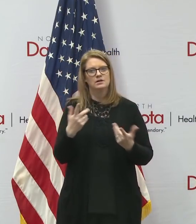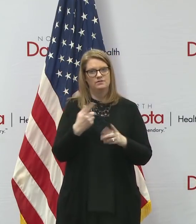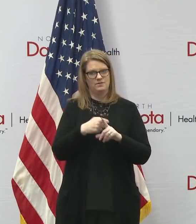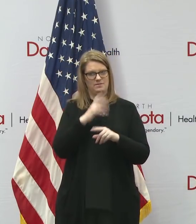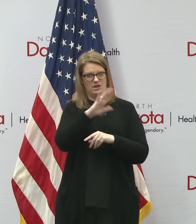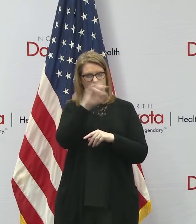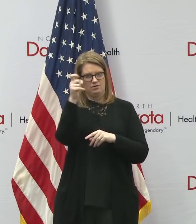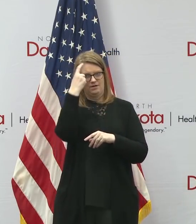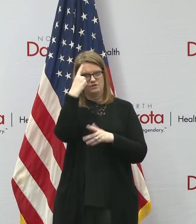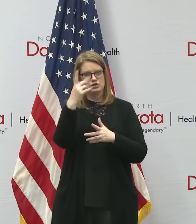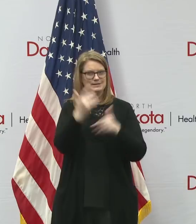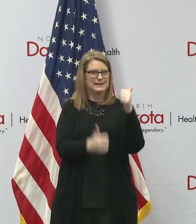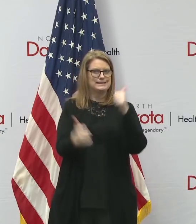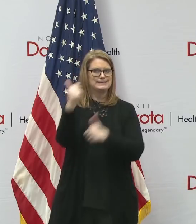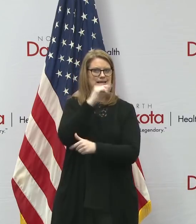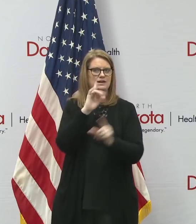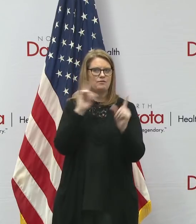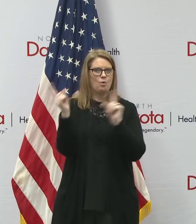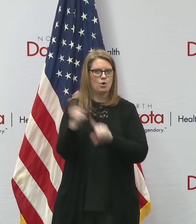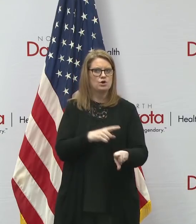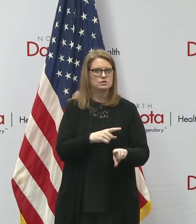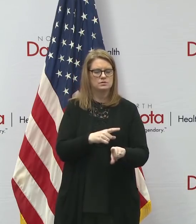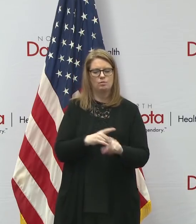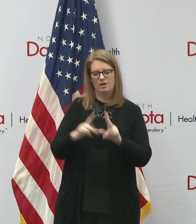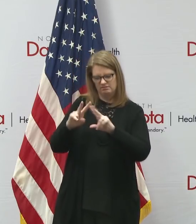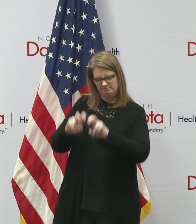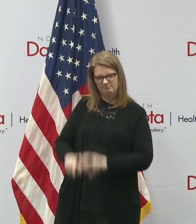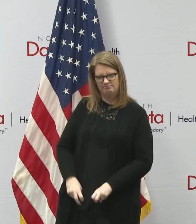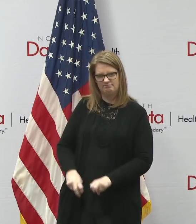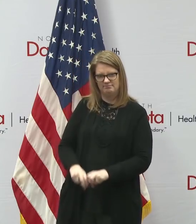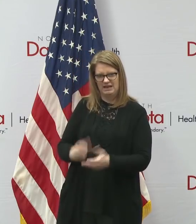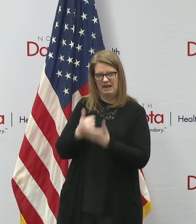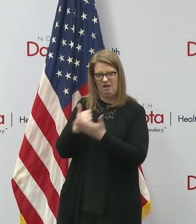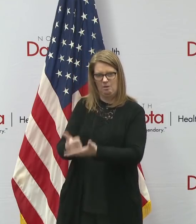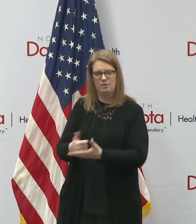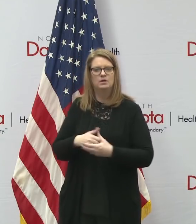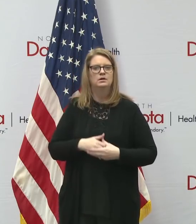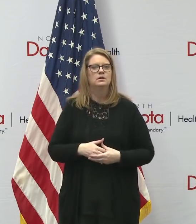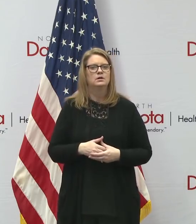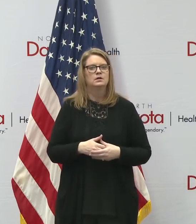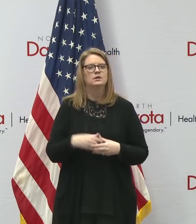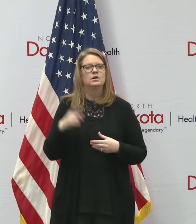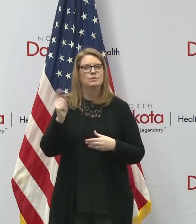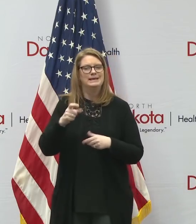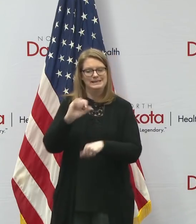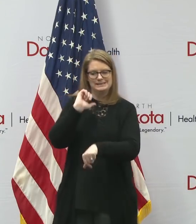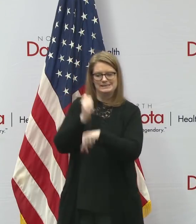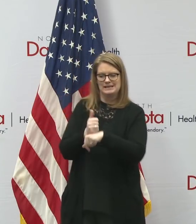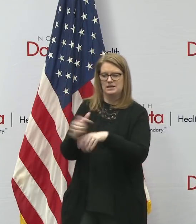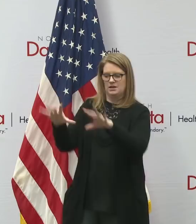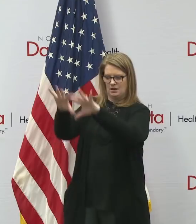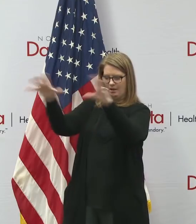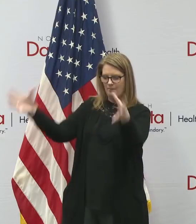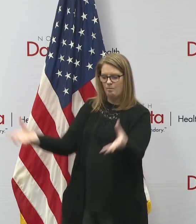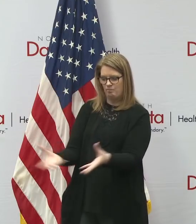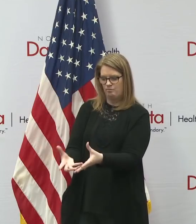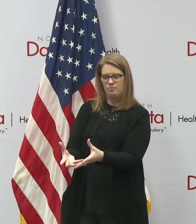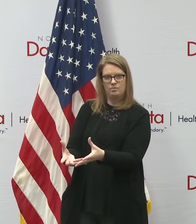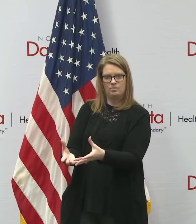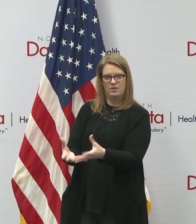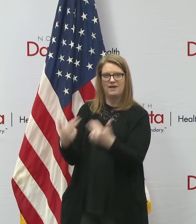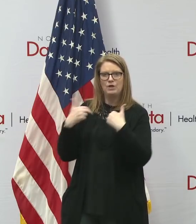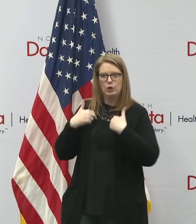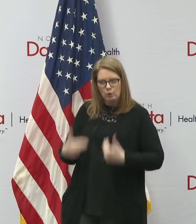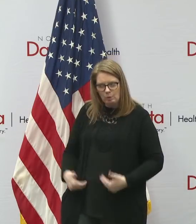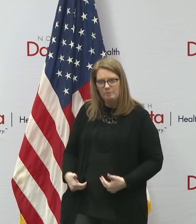executive orders, we'll get after that. But we need to collect a pool or form a pool of human resources so that